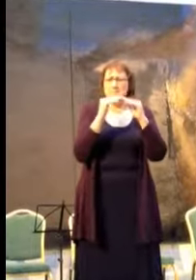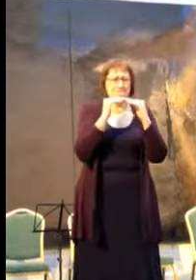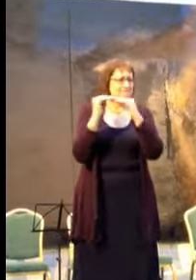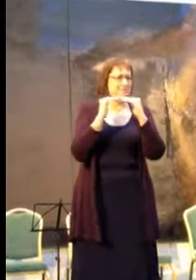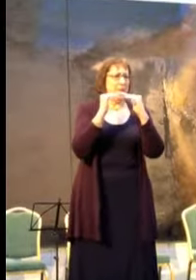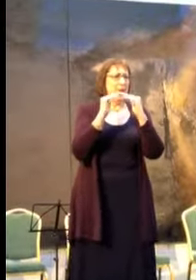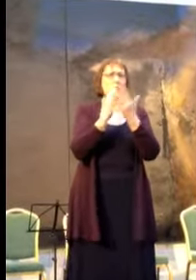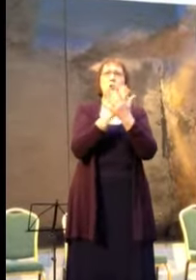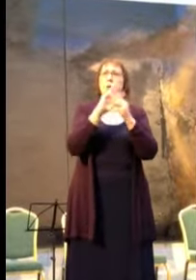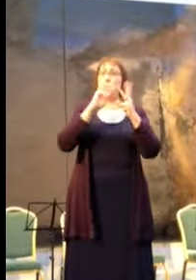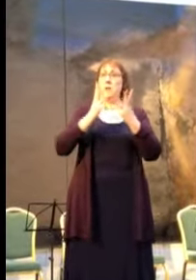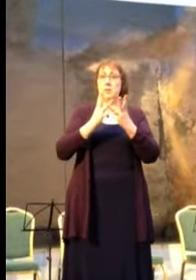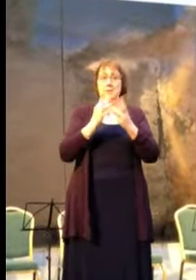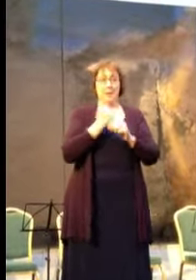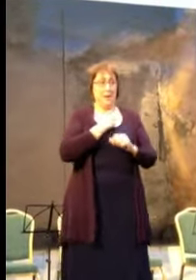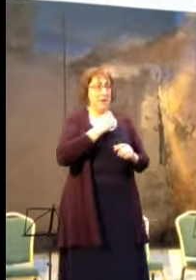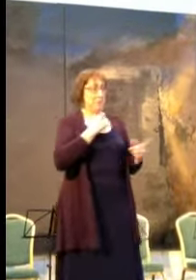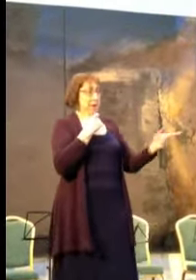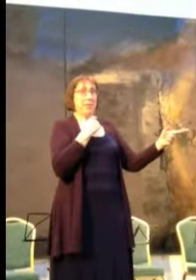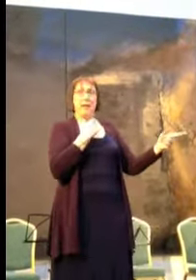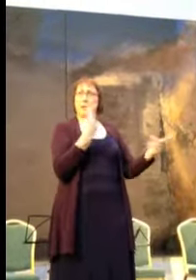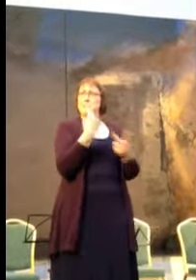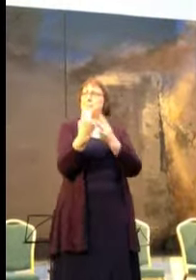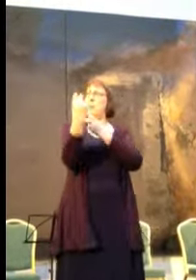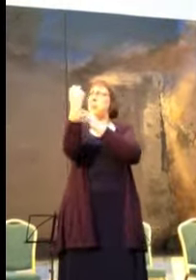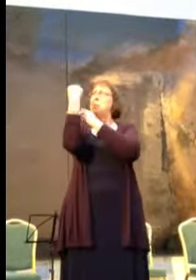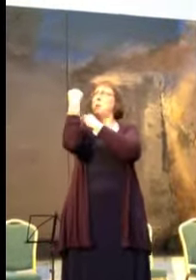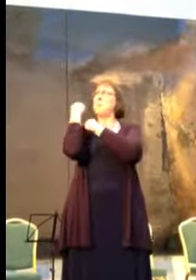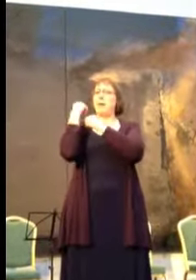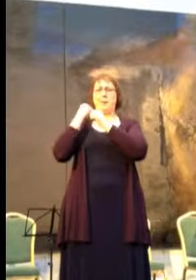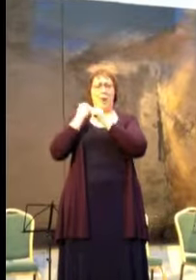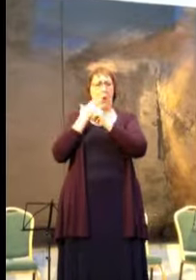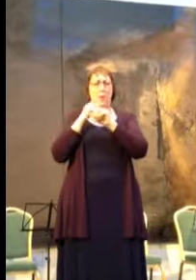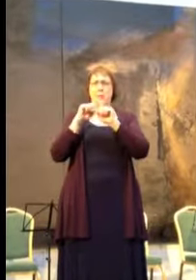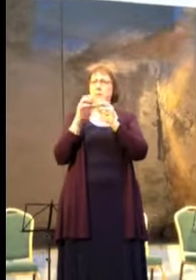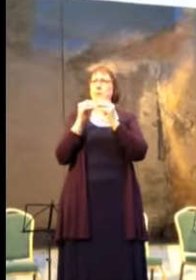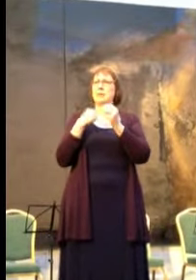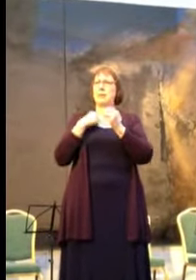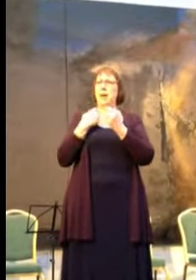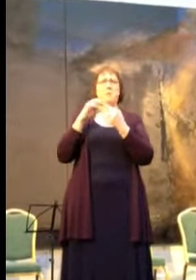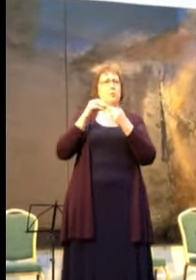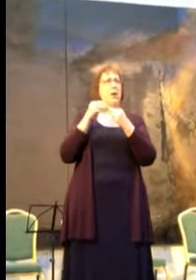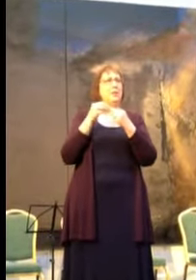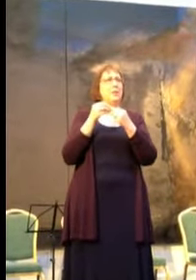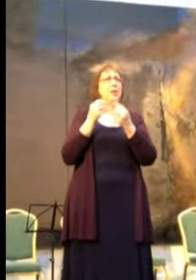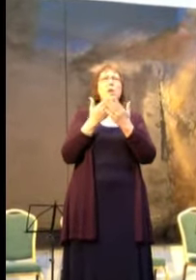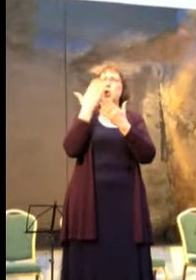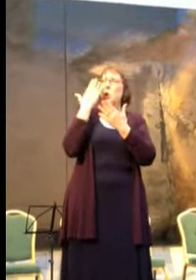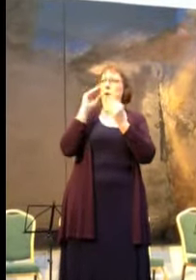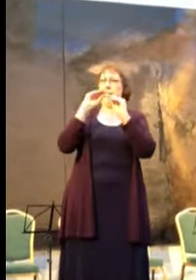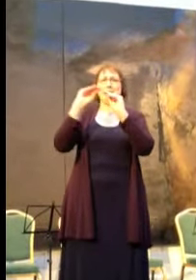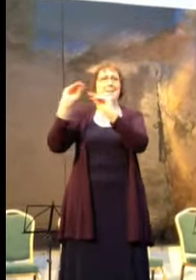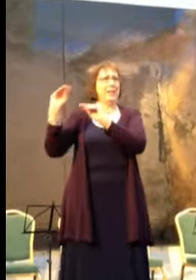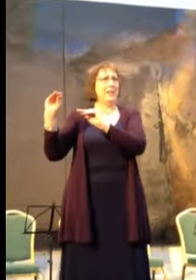It is at my stage of life, looking back at all of the subjects I'm trying to teach, the different Irish I met in